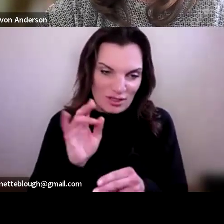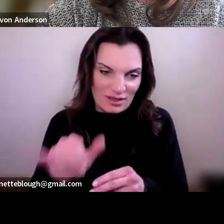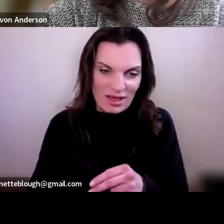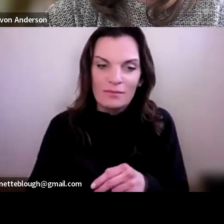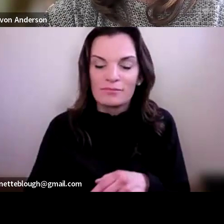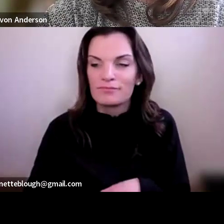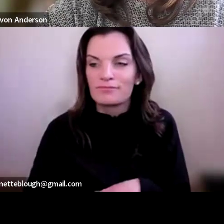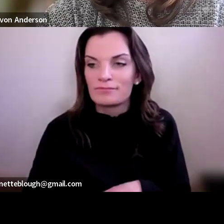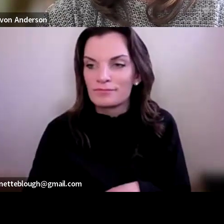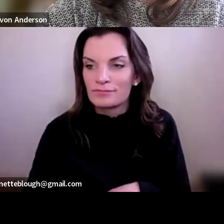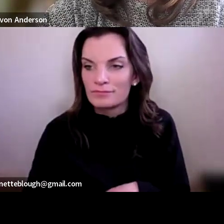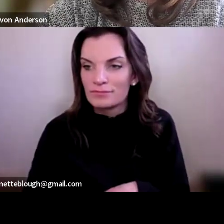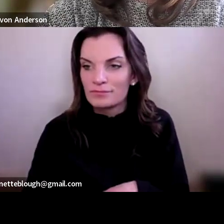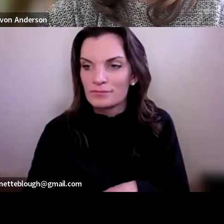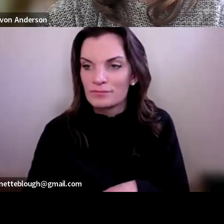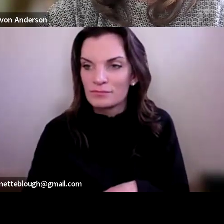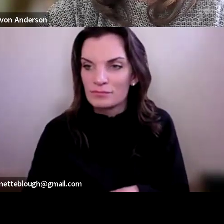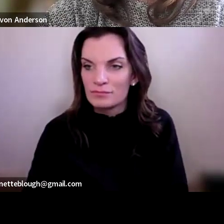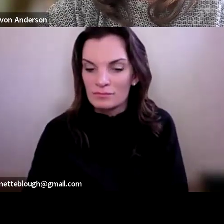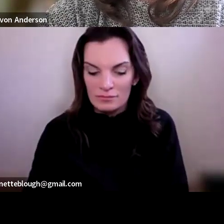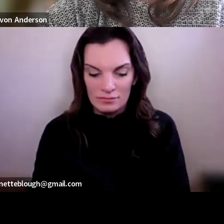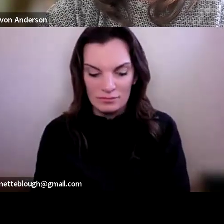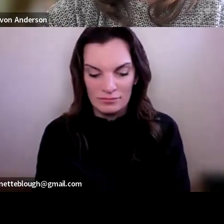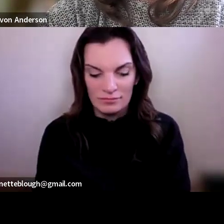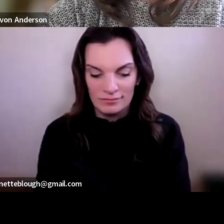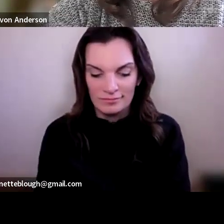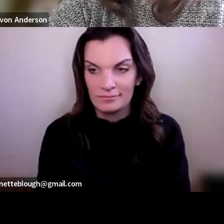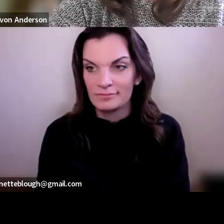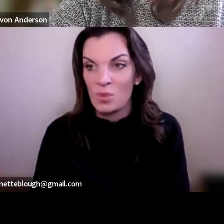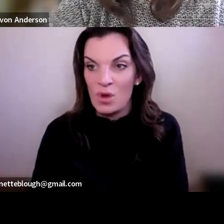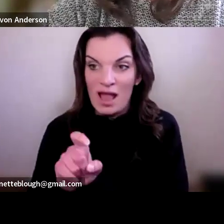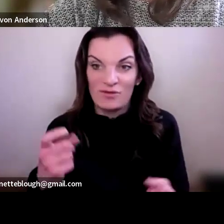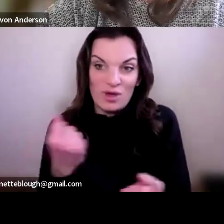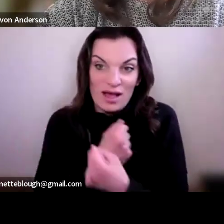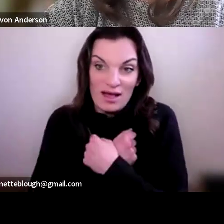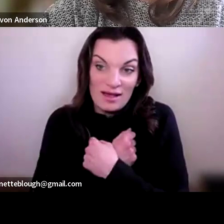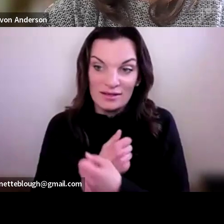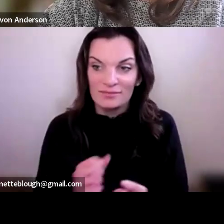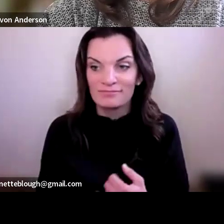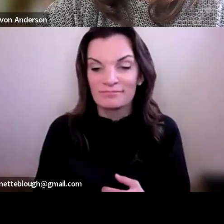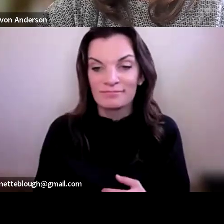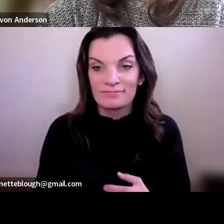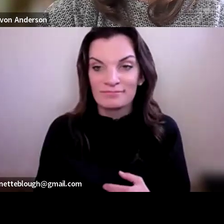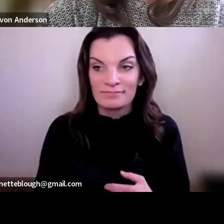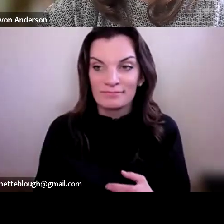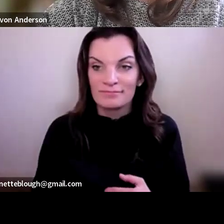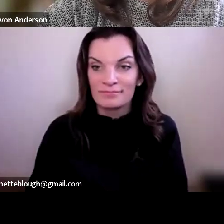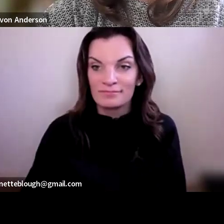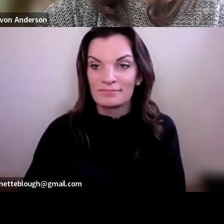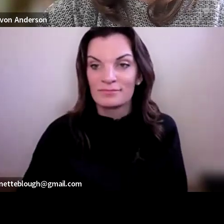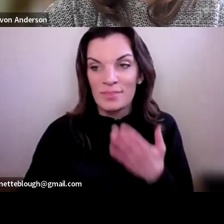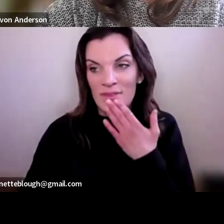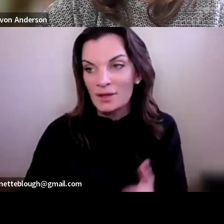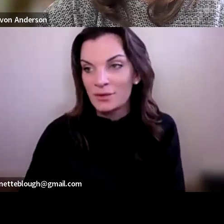stigma, because especially as healthcare workers, sorry, but we have to hide how we feel sometimes. Thank